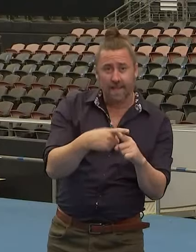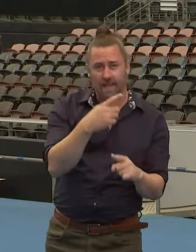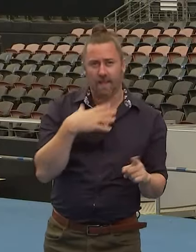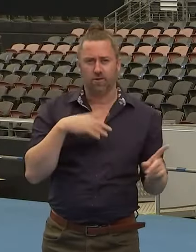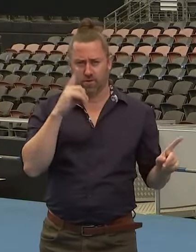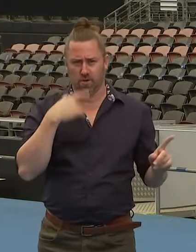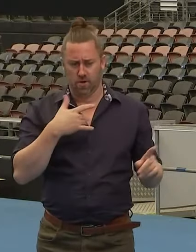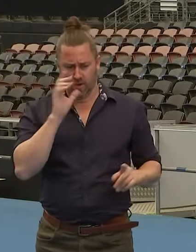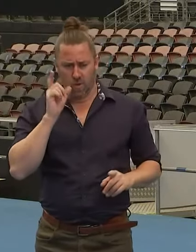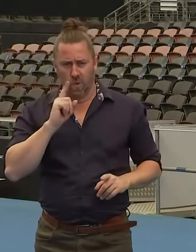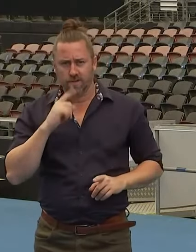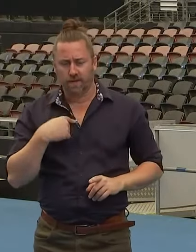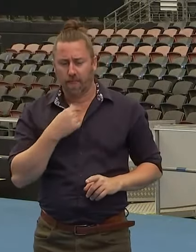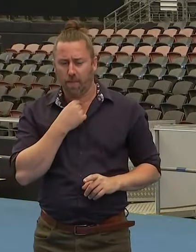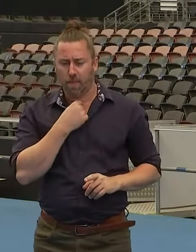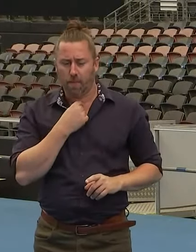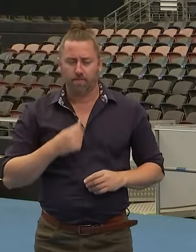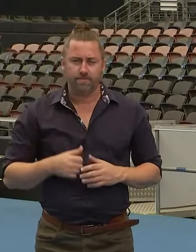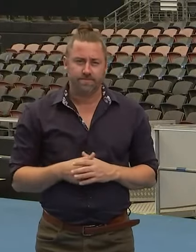Excuse me, I need to have a drink.